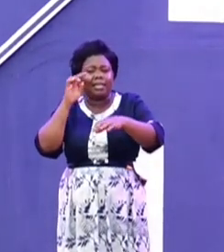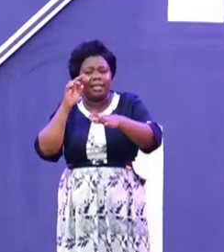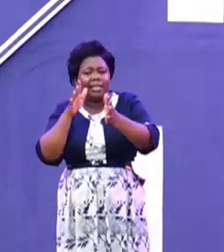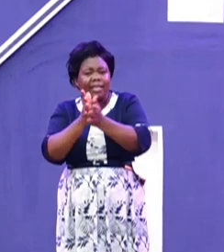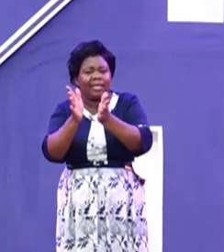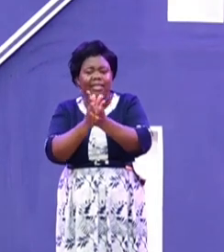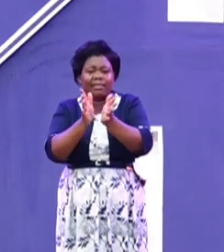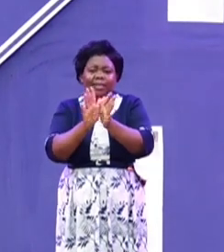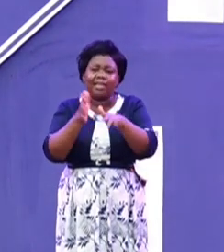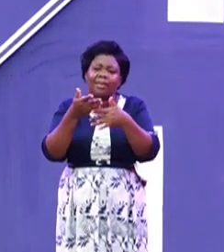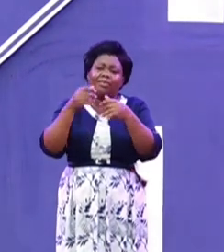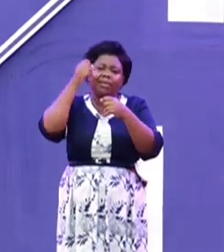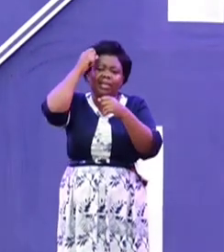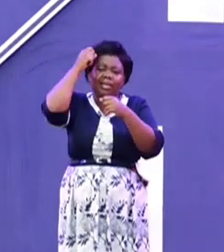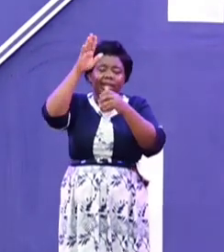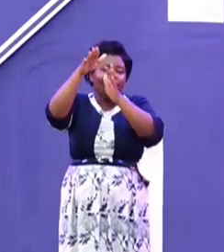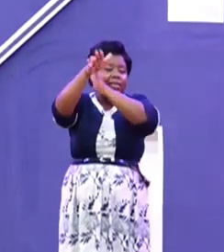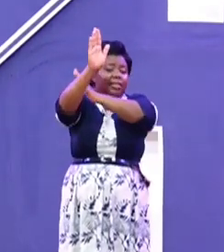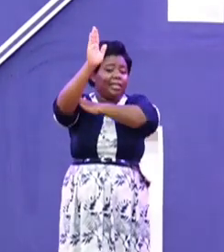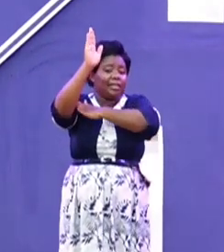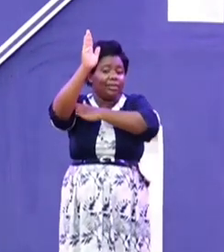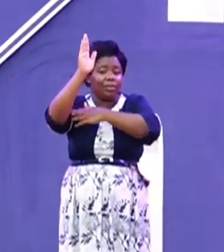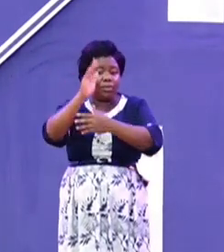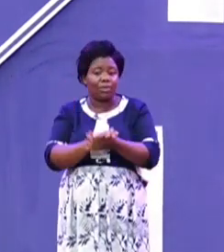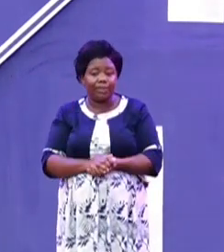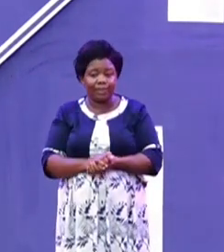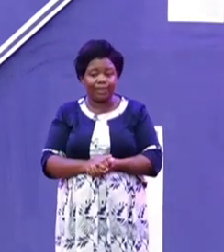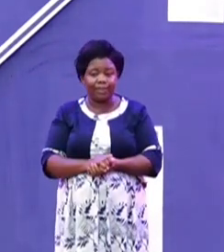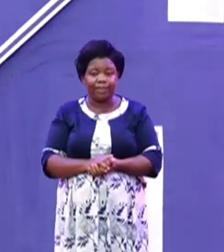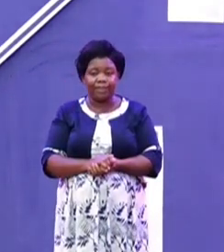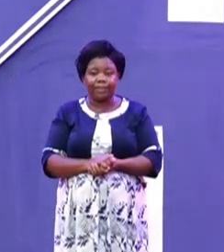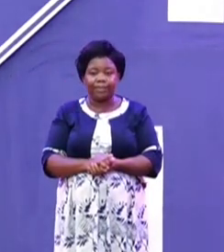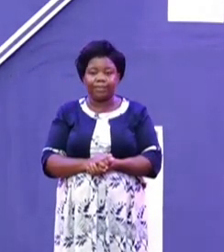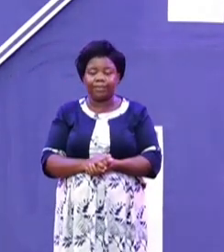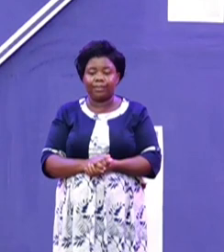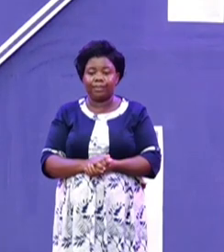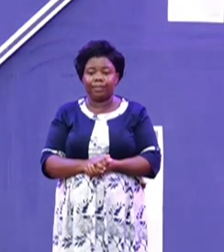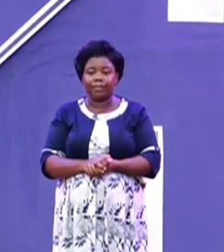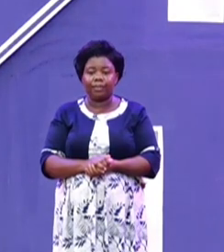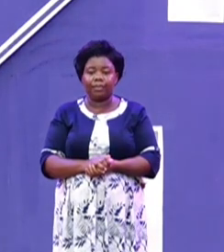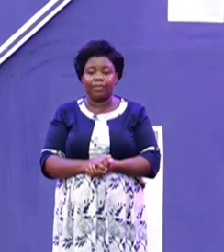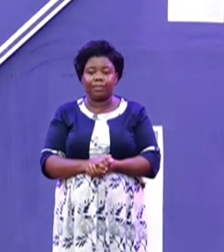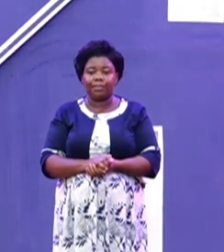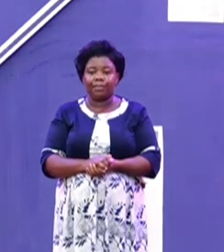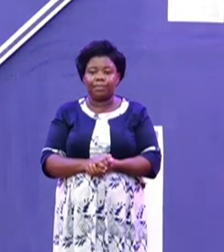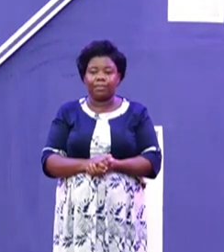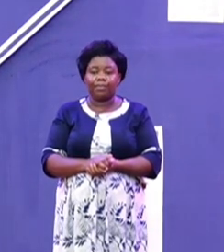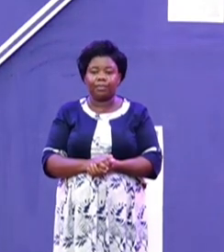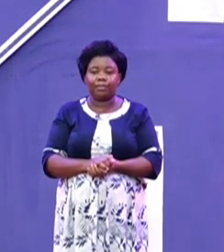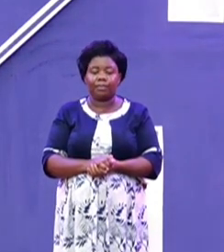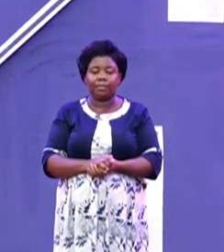kya ekifaananyi mwamulabira. Can tell you what image he or she has of God.